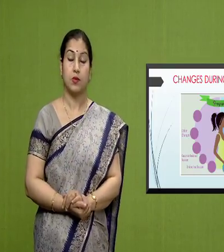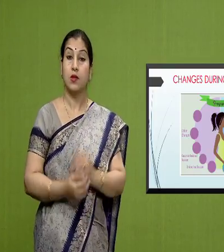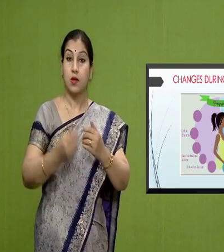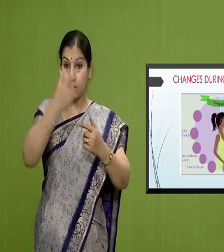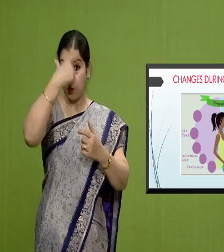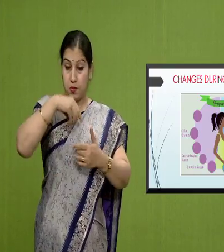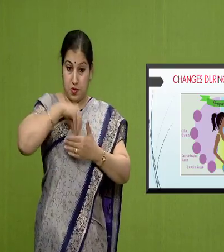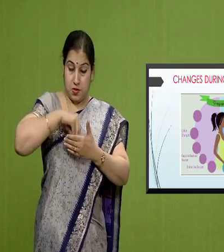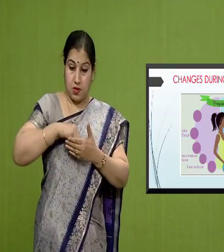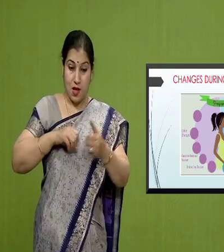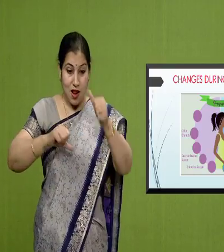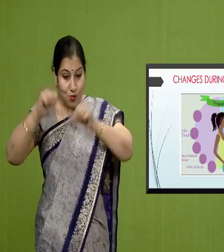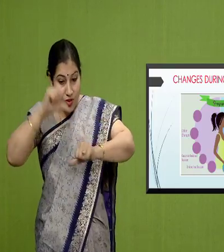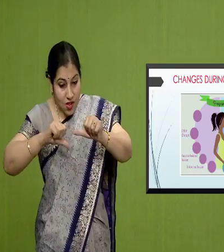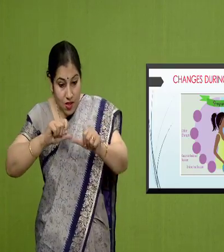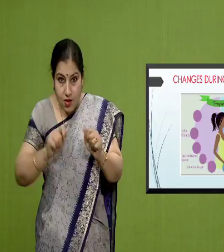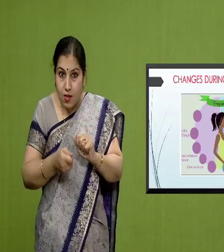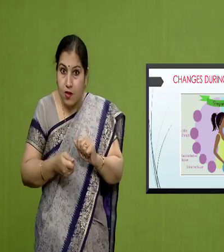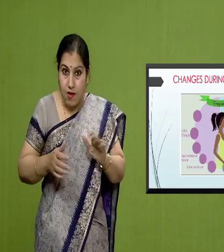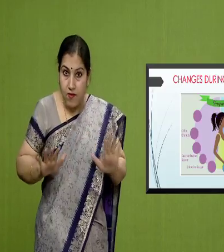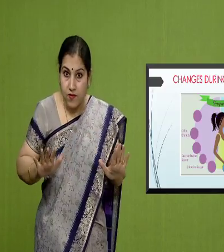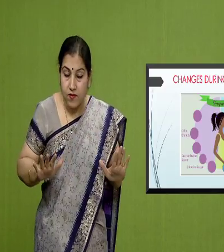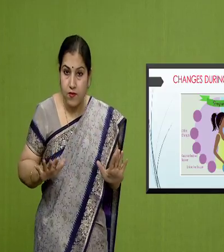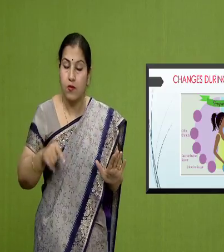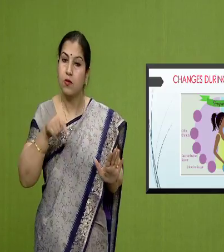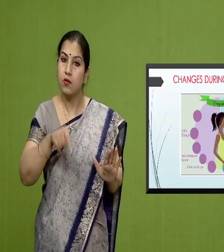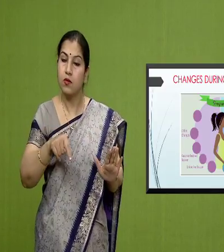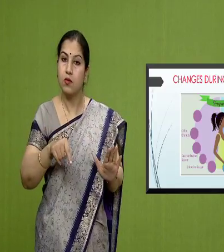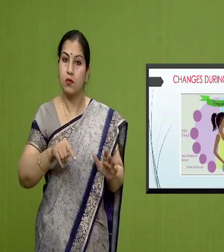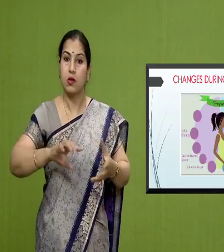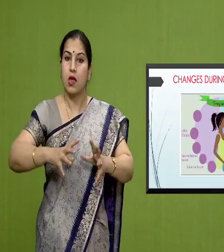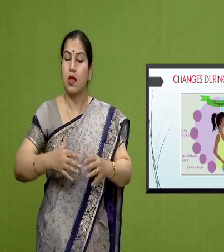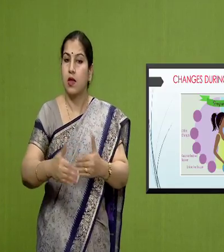Hormonal changes takes place which could lead to